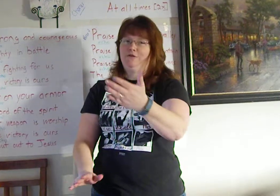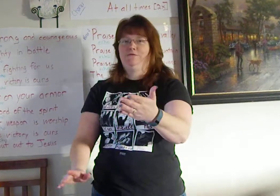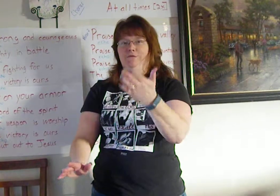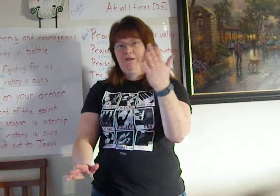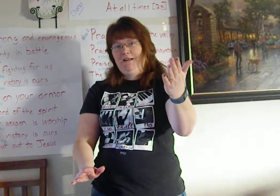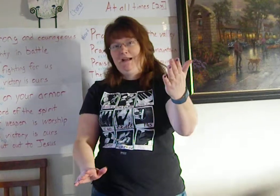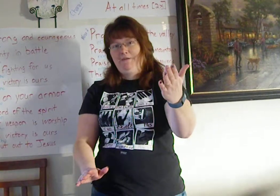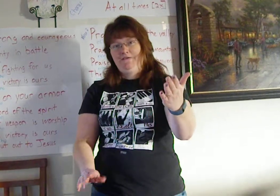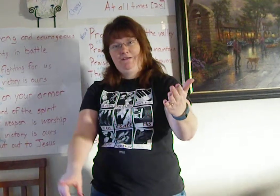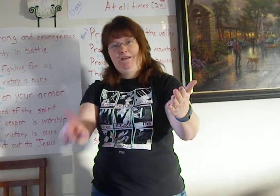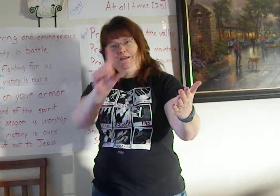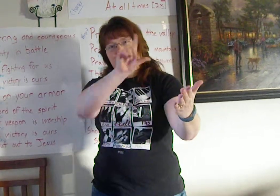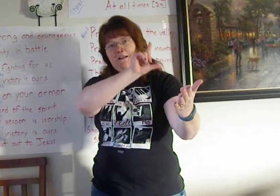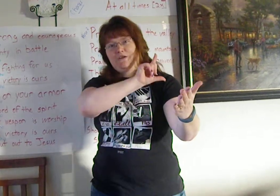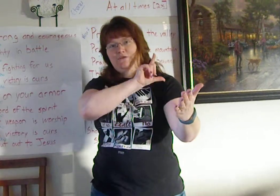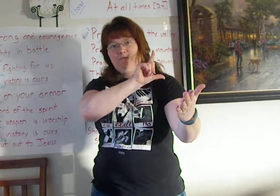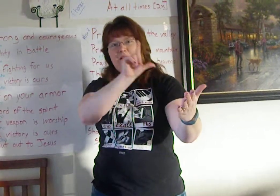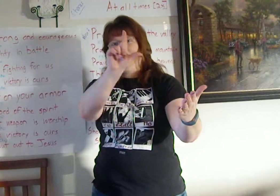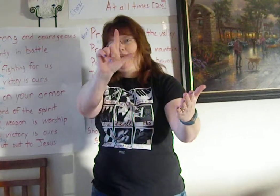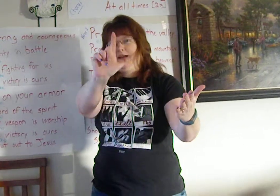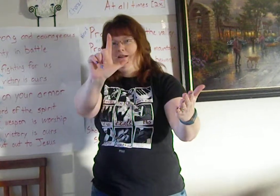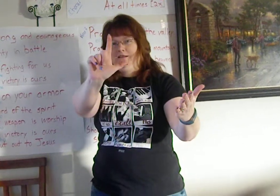toward heaven, and you make it L.